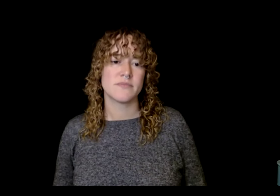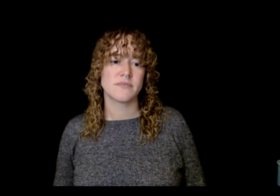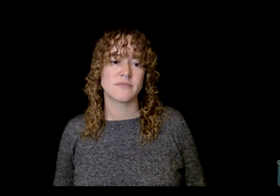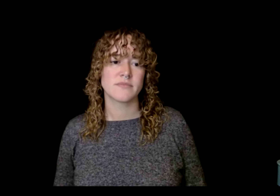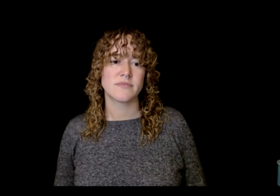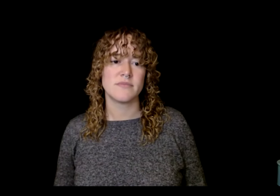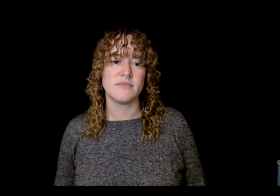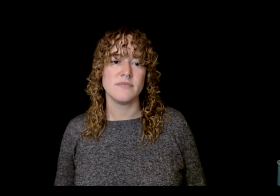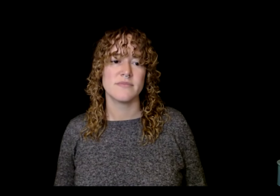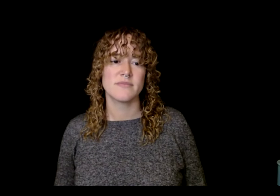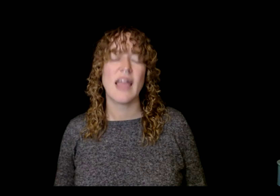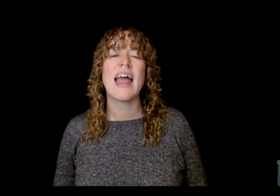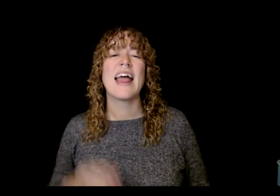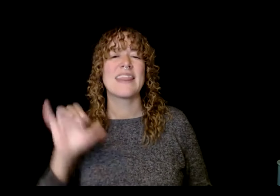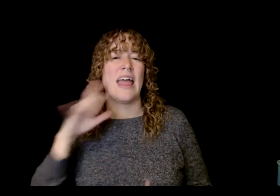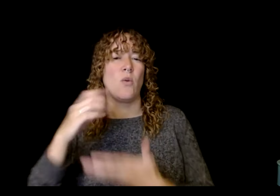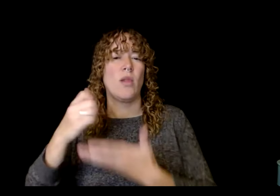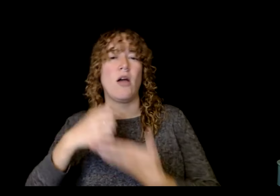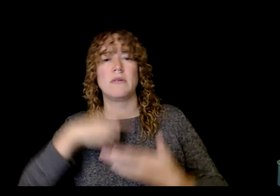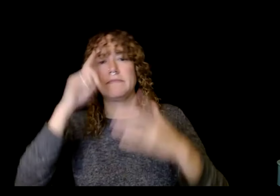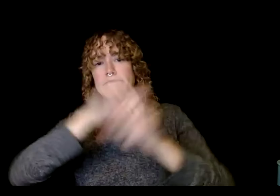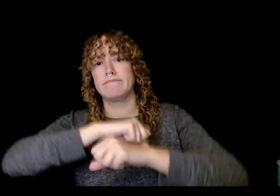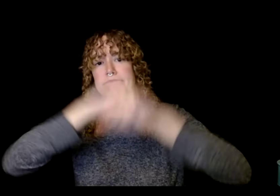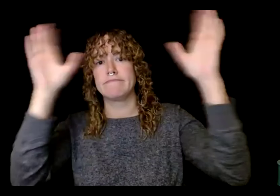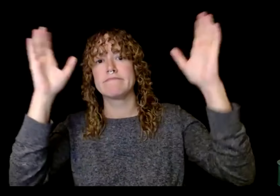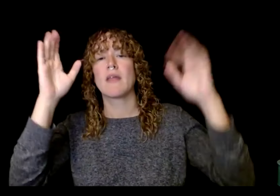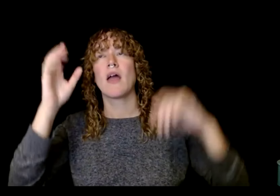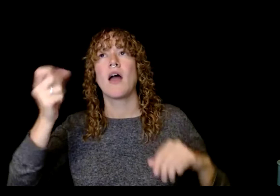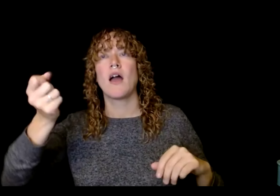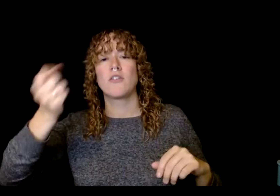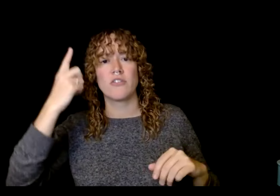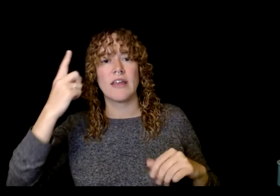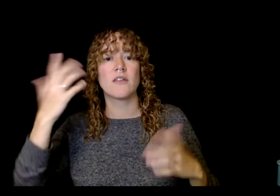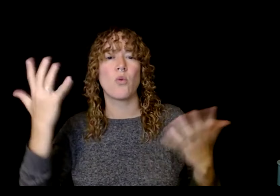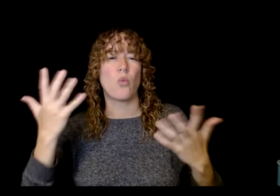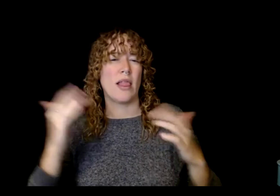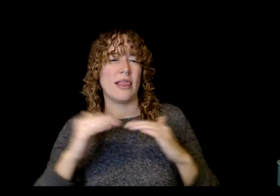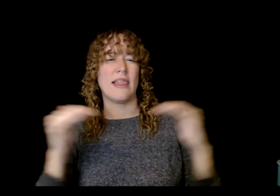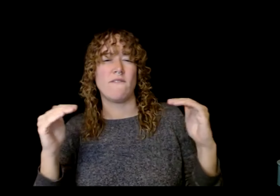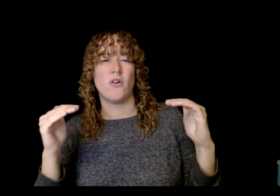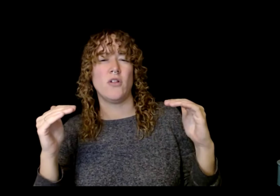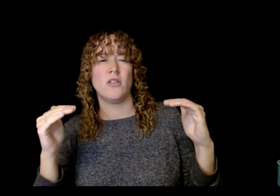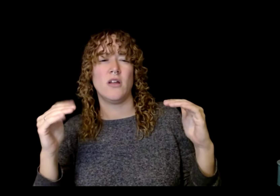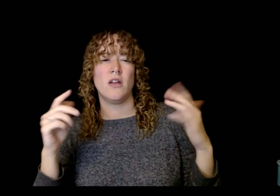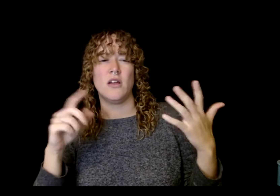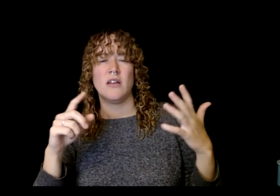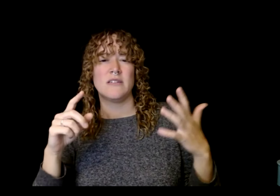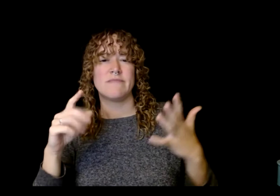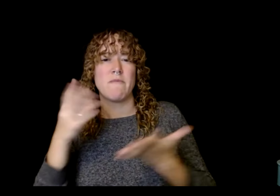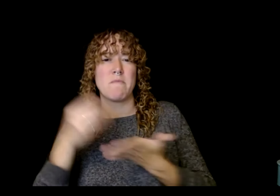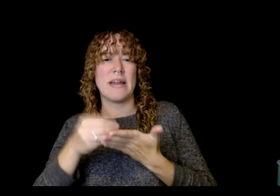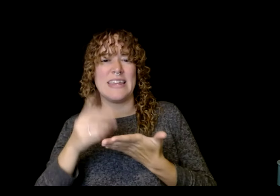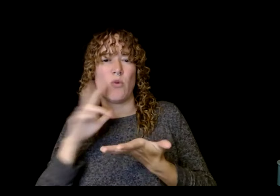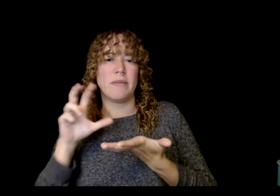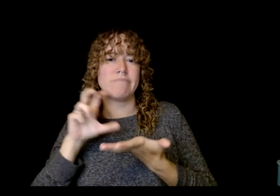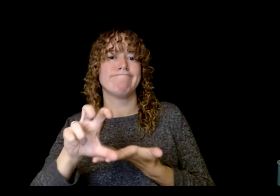us, I think, a much better picture of at what level we can expect certain bills to be funded. A lot